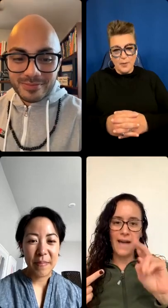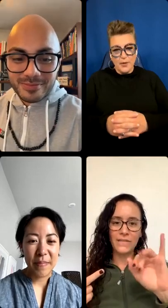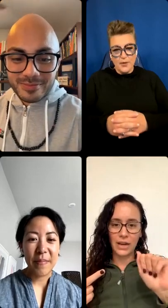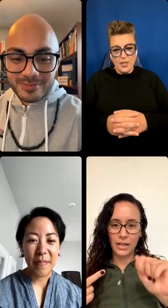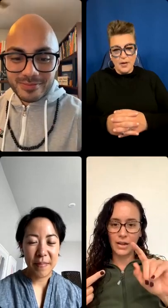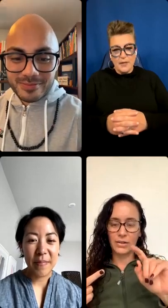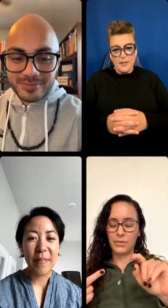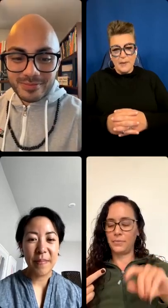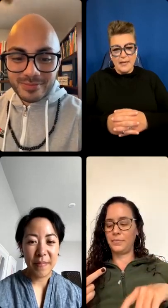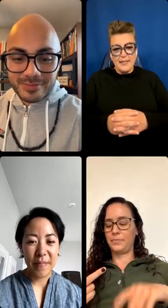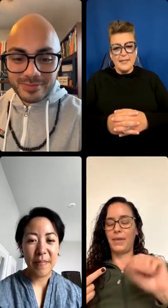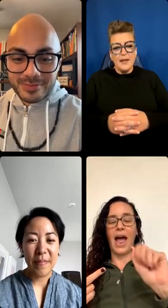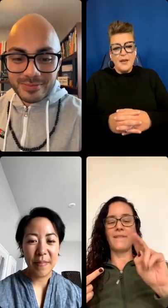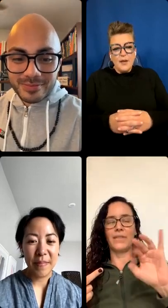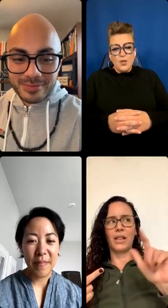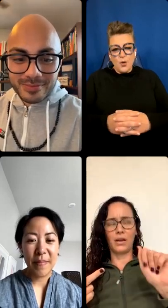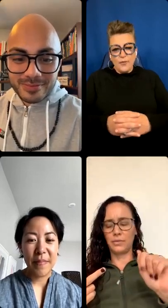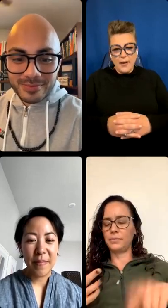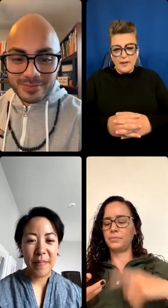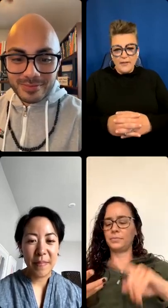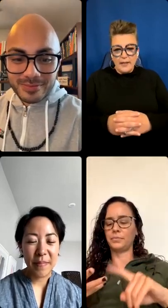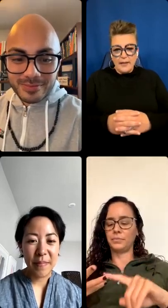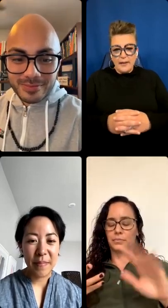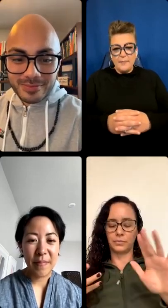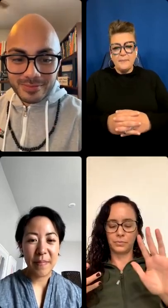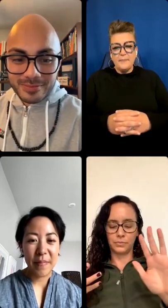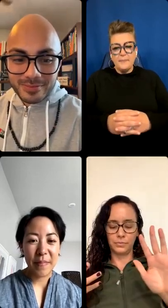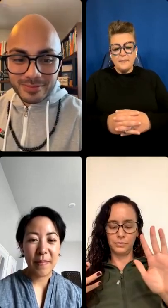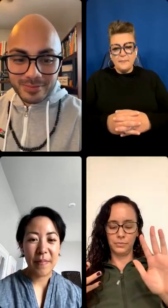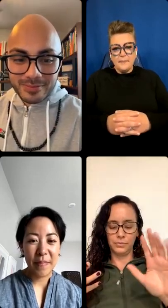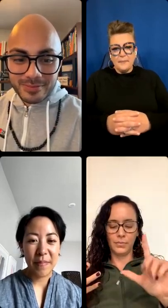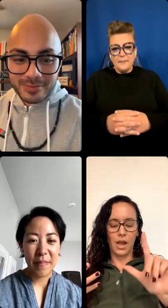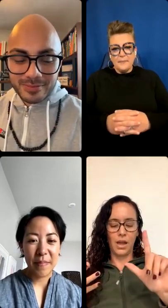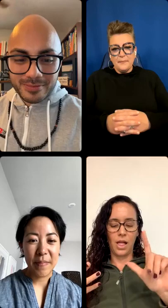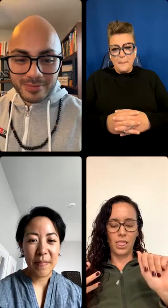other interpreters sharing space, Topher Avila,